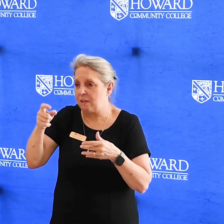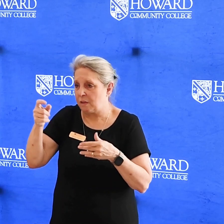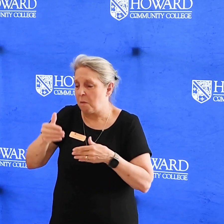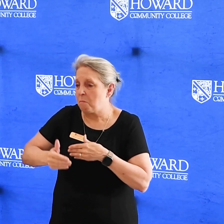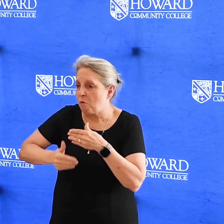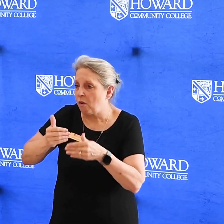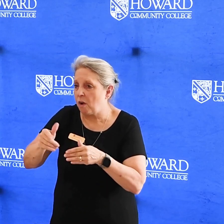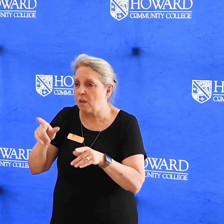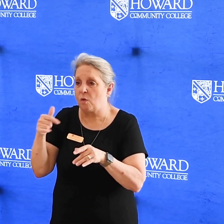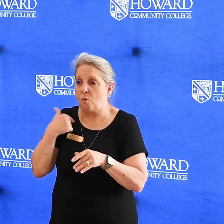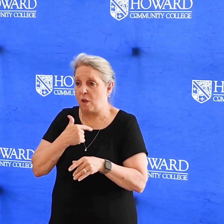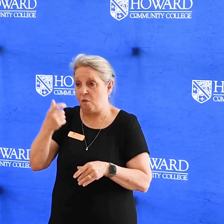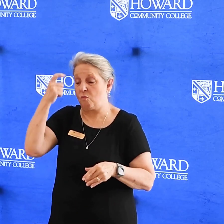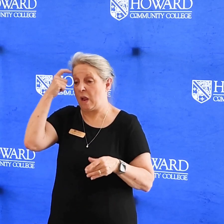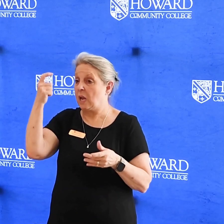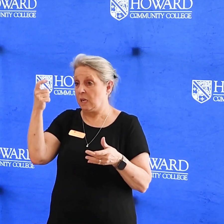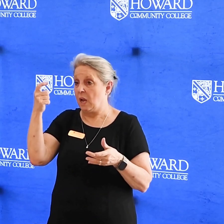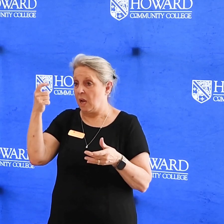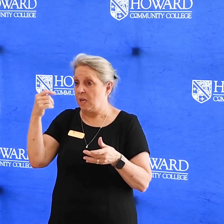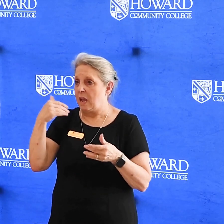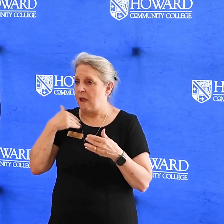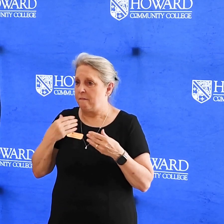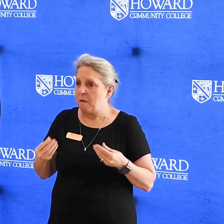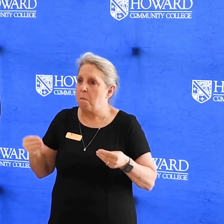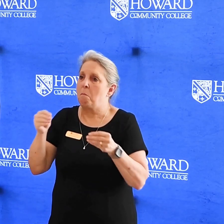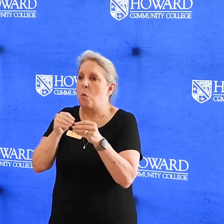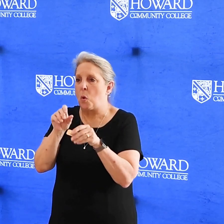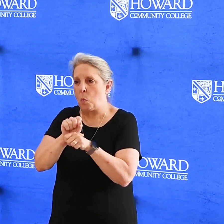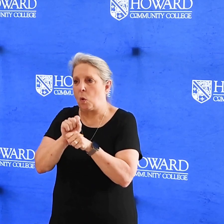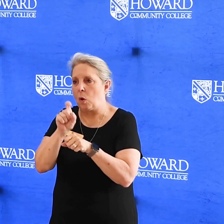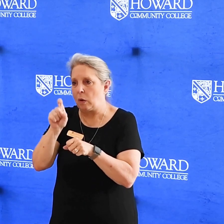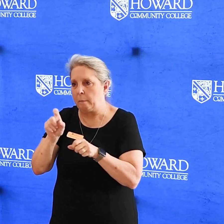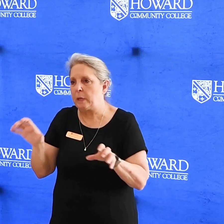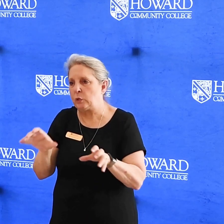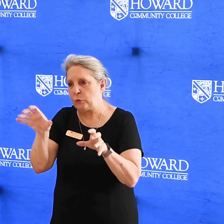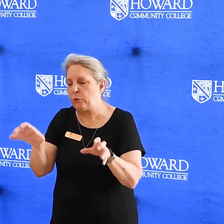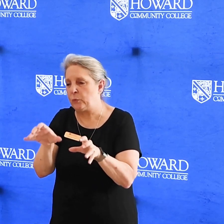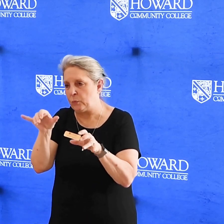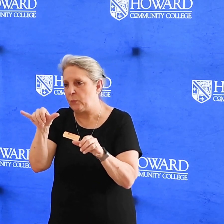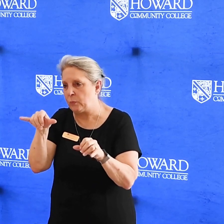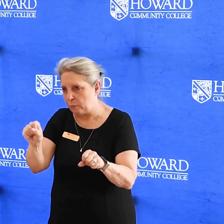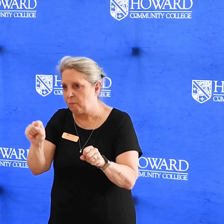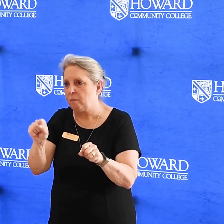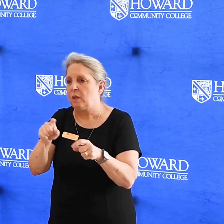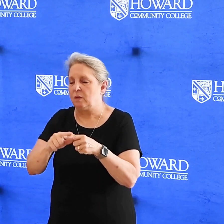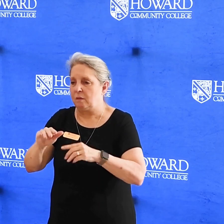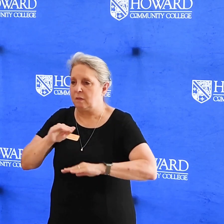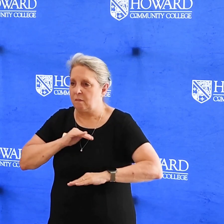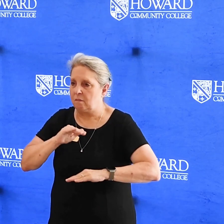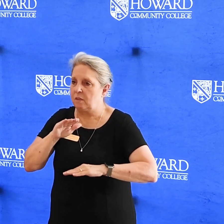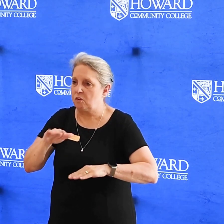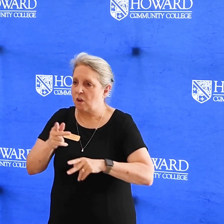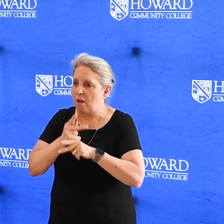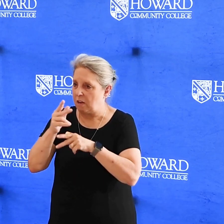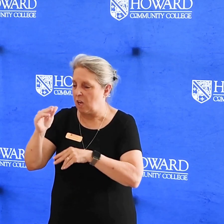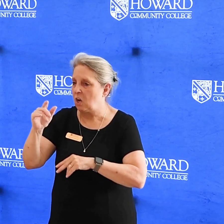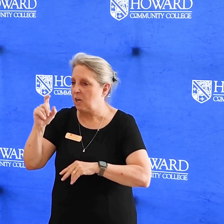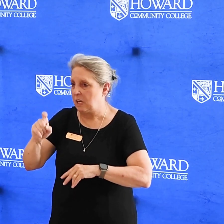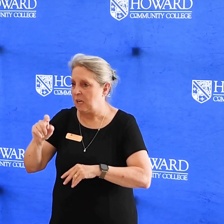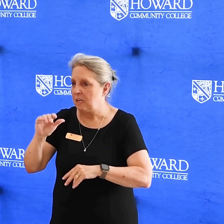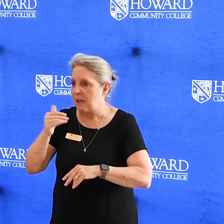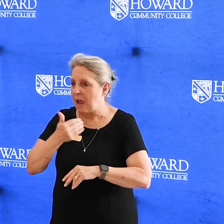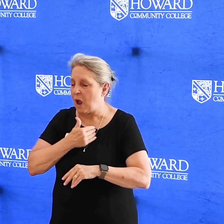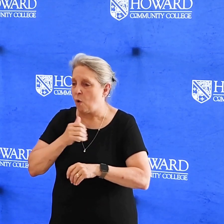progress, but we recognize there is more work to be done to meet these childcare needs of our